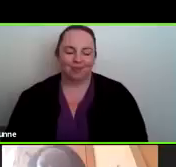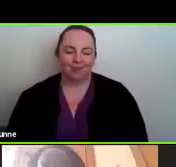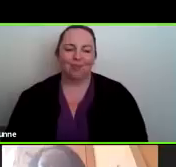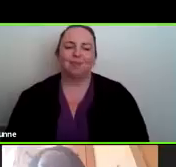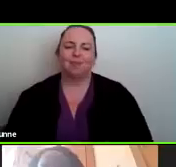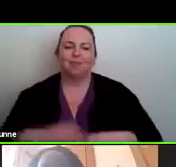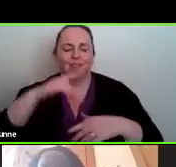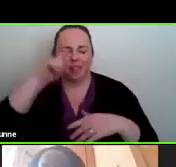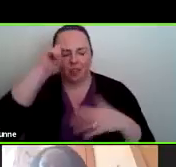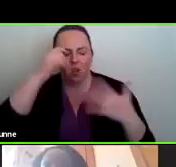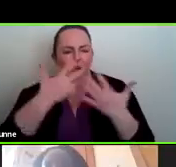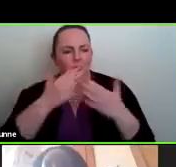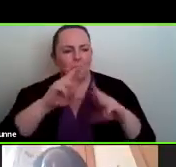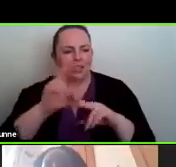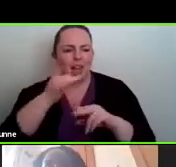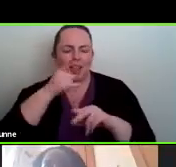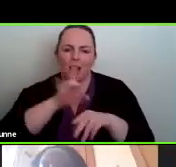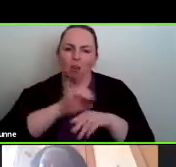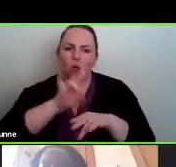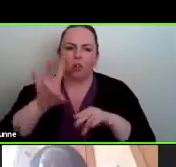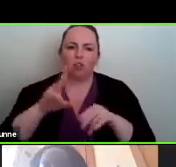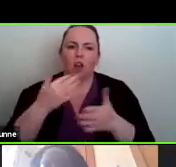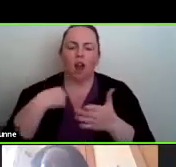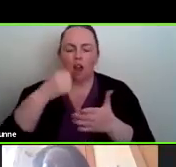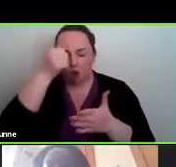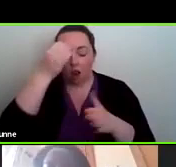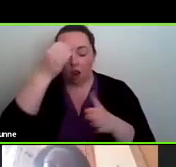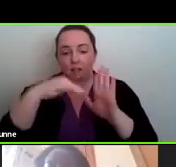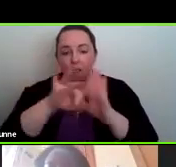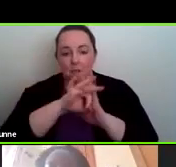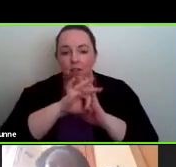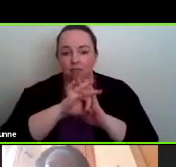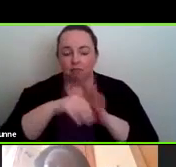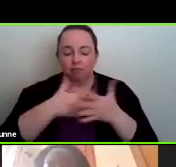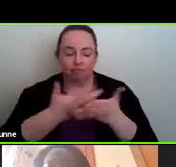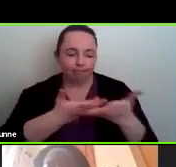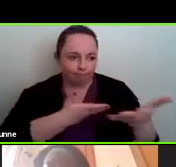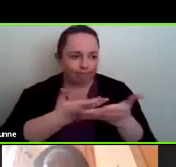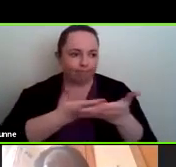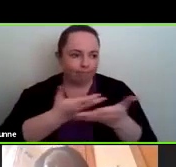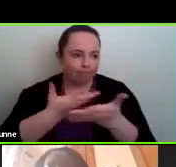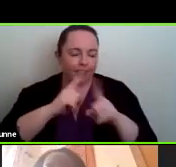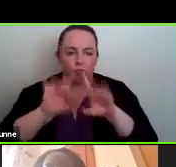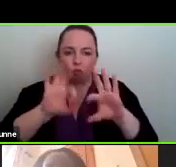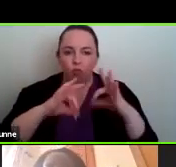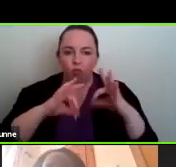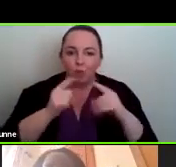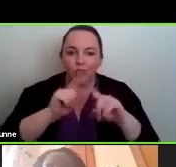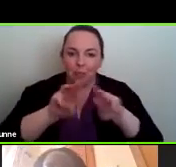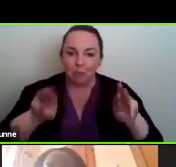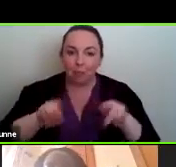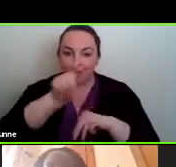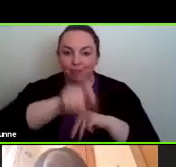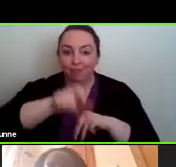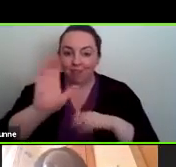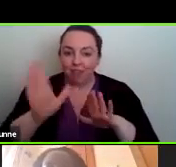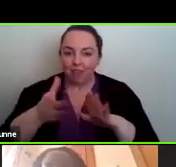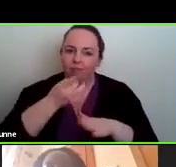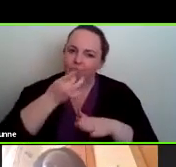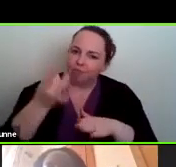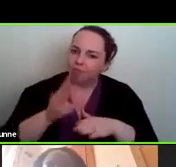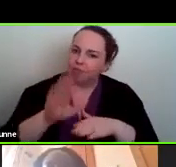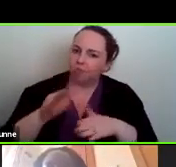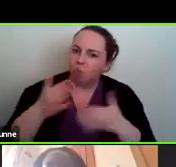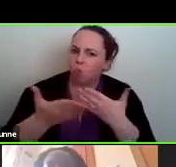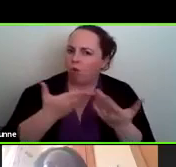have asked these questions, and I know also the government have been consulting with the different groups and people to ask them what would be the